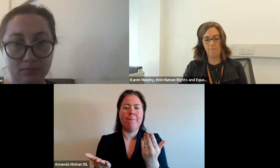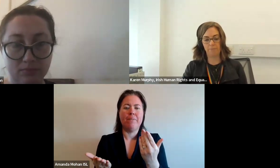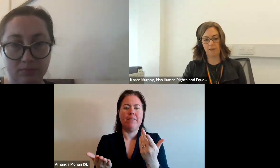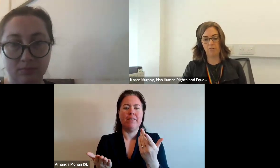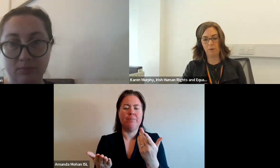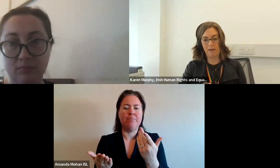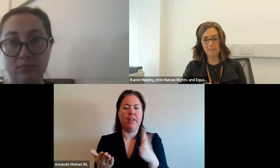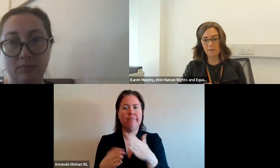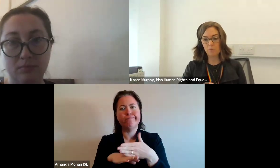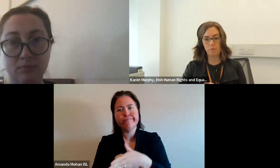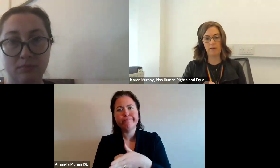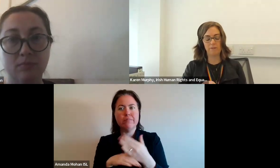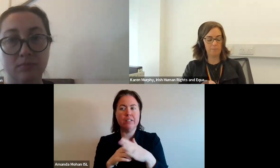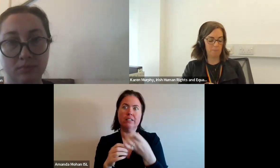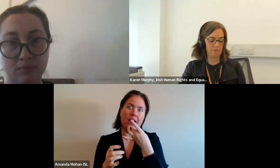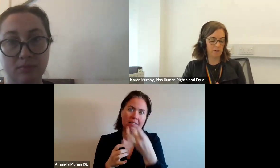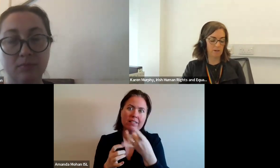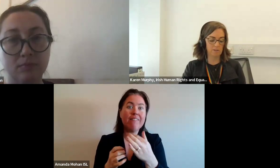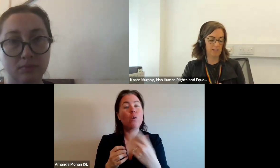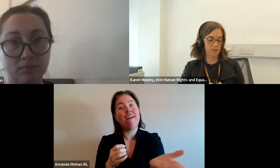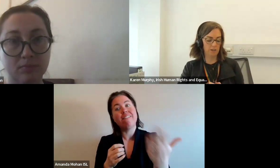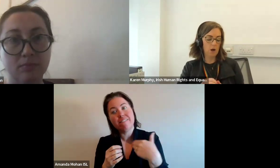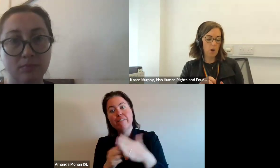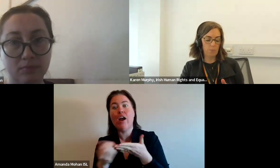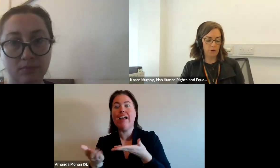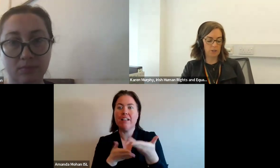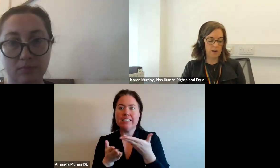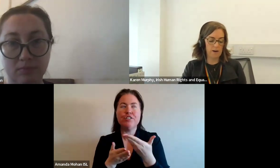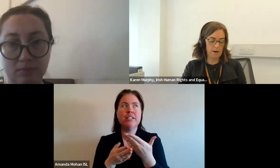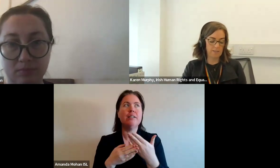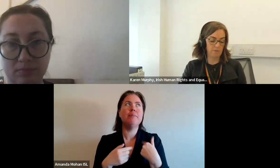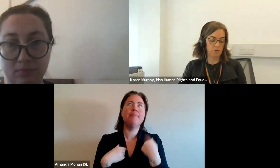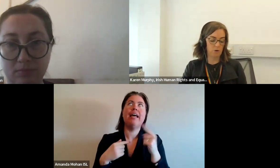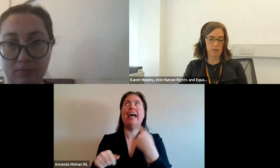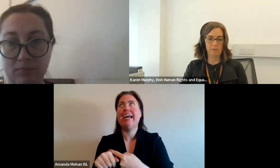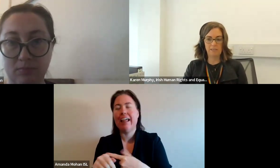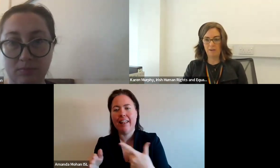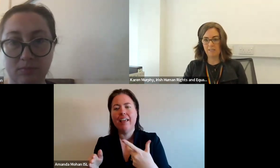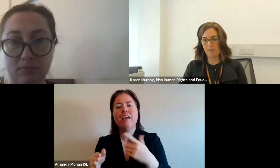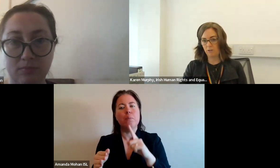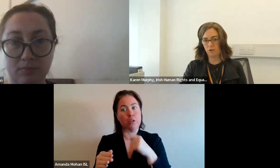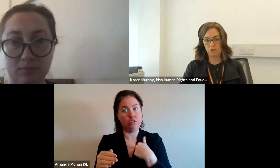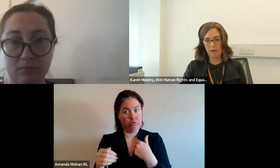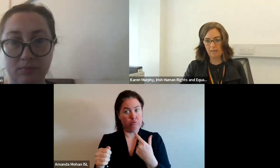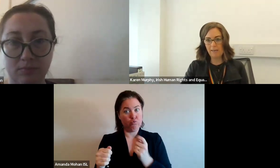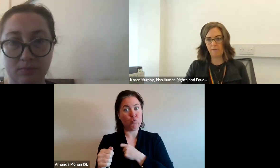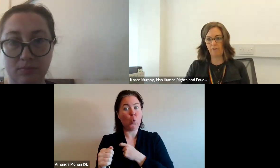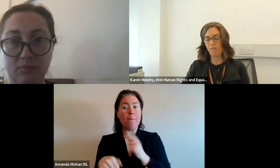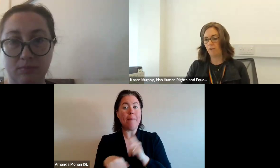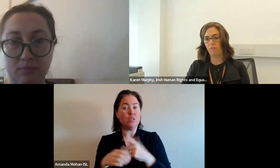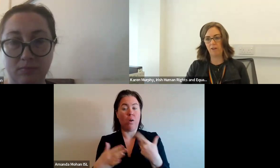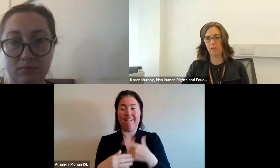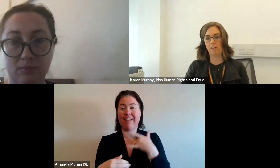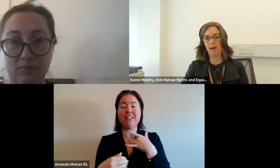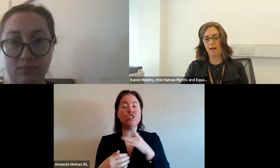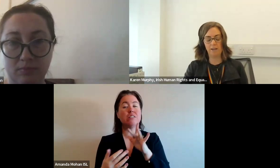burdens that we place on it when we invite people for a consultation. But I suppose in short, I would say please get in touch directly